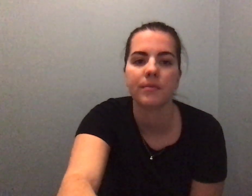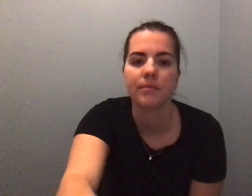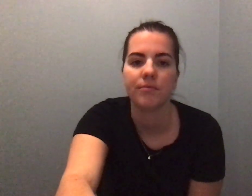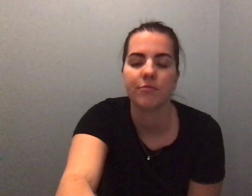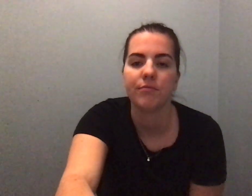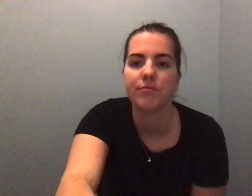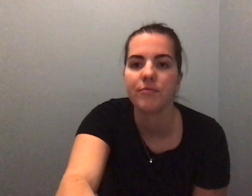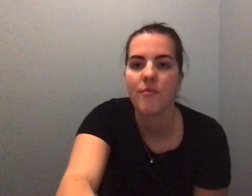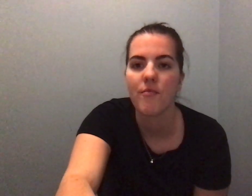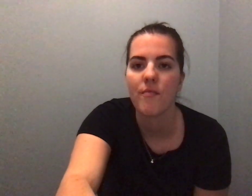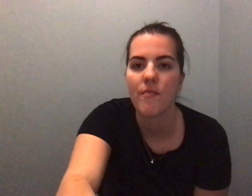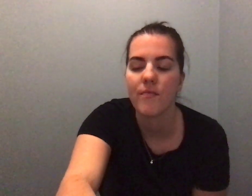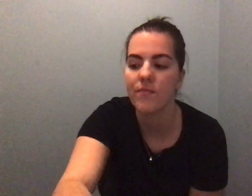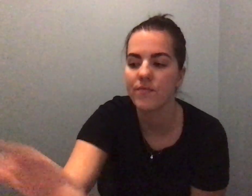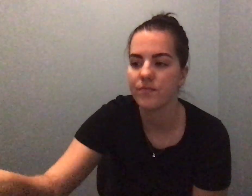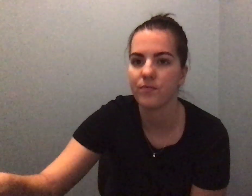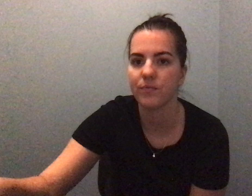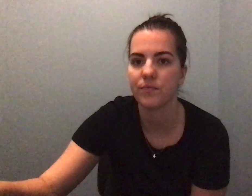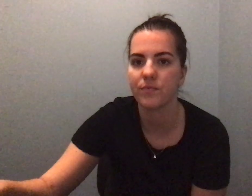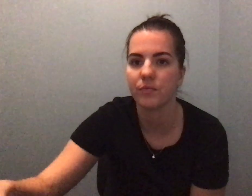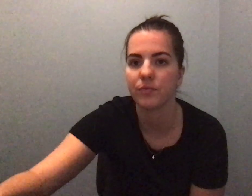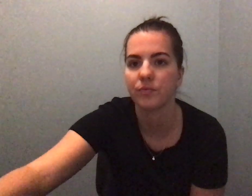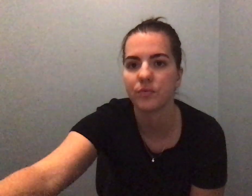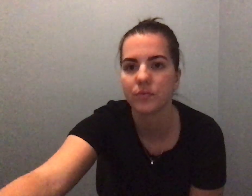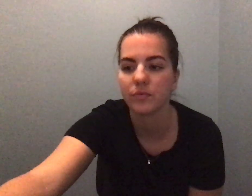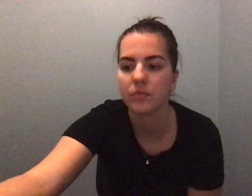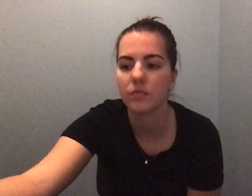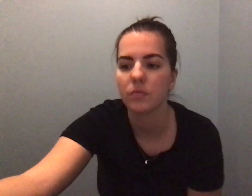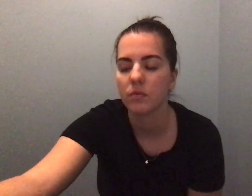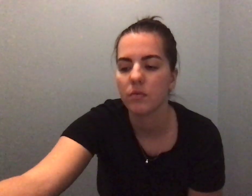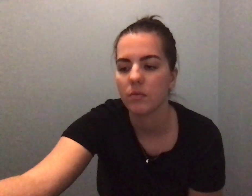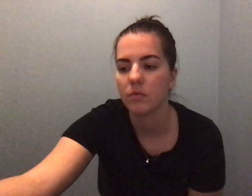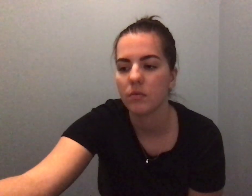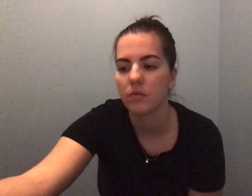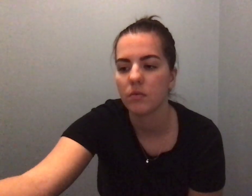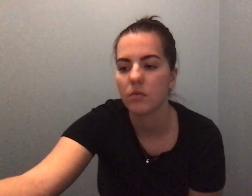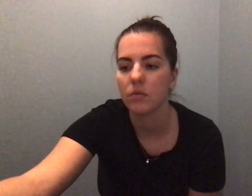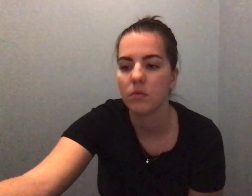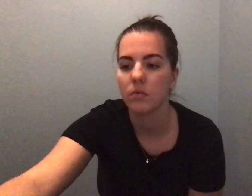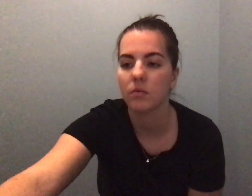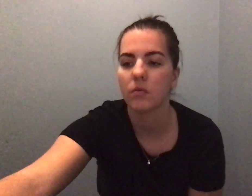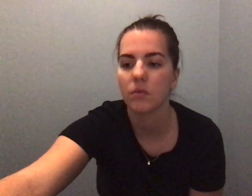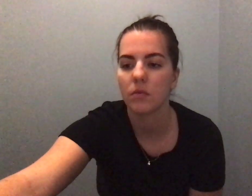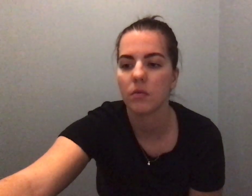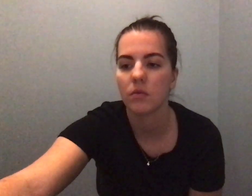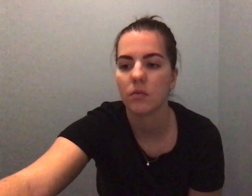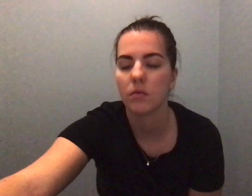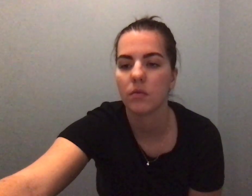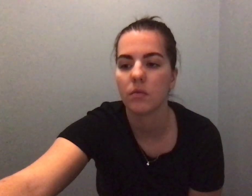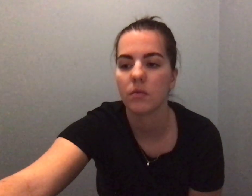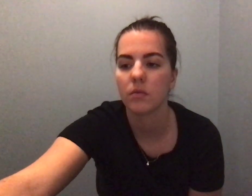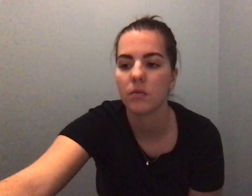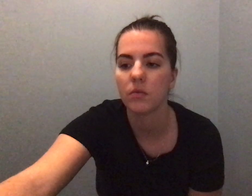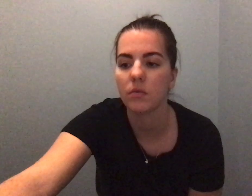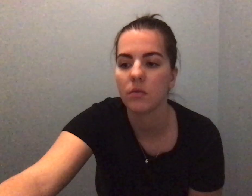In other words, it's the same average kinetic energy on both sides. And that picture I showed you of iron at the beginning, eventually what's going to happen is all of that iron is going